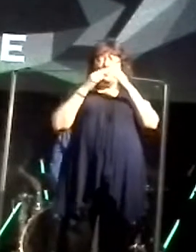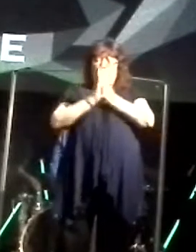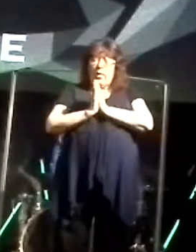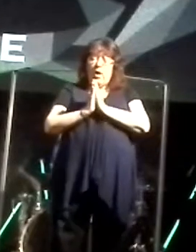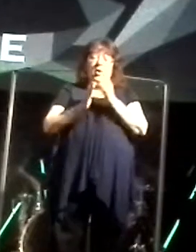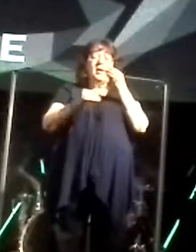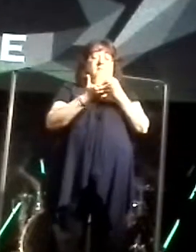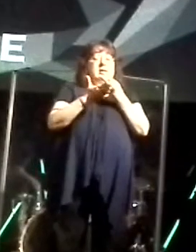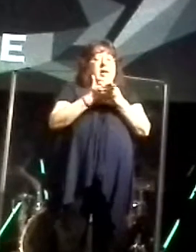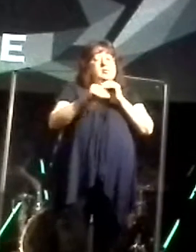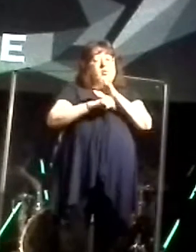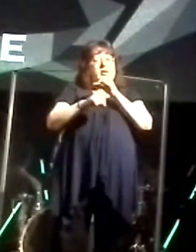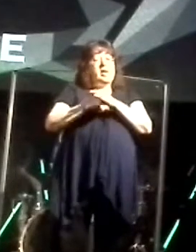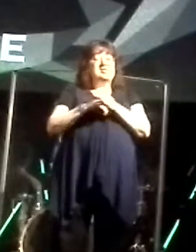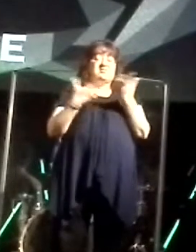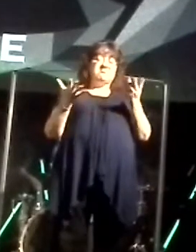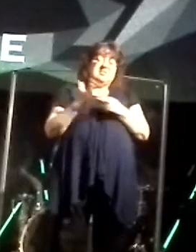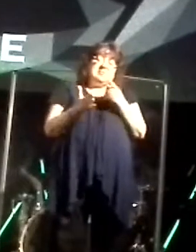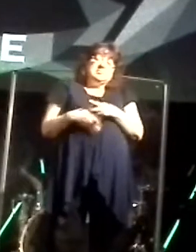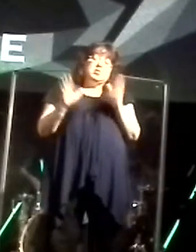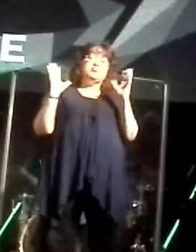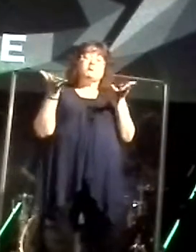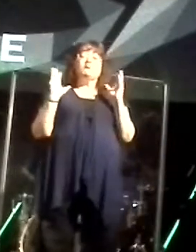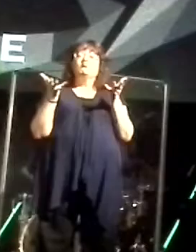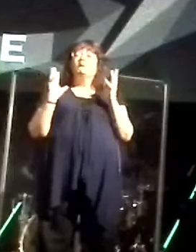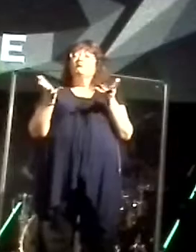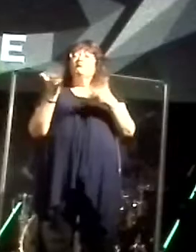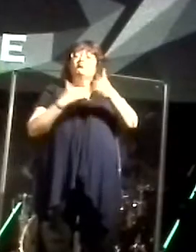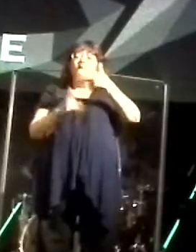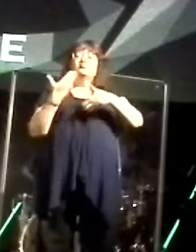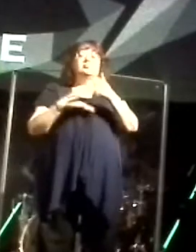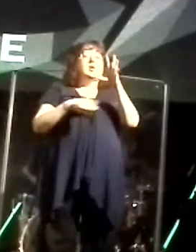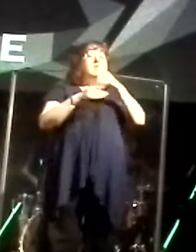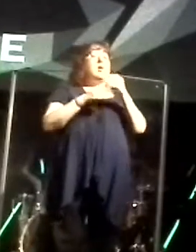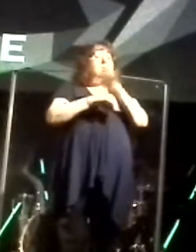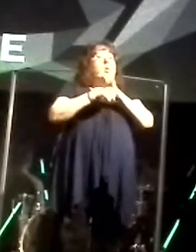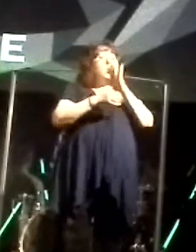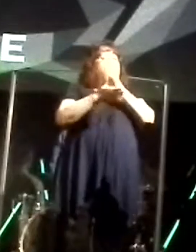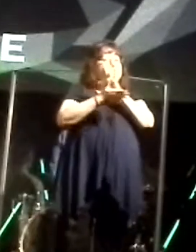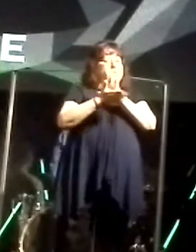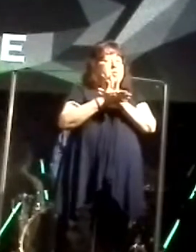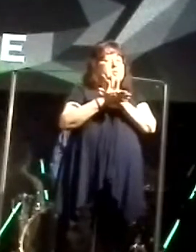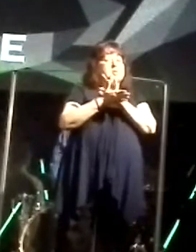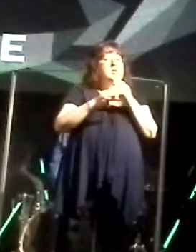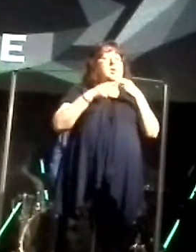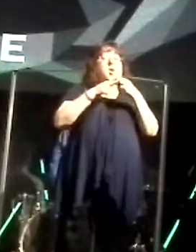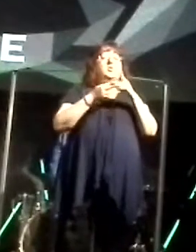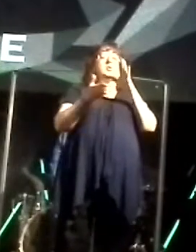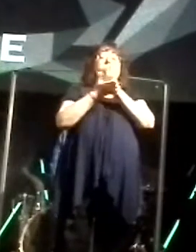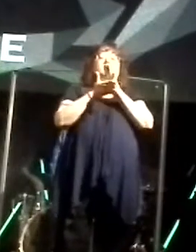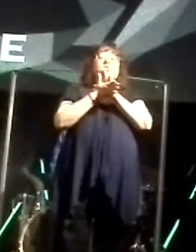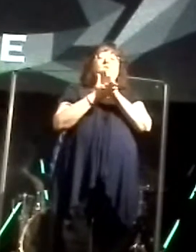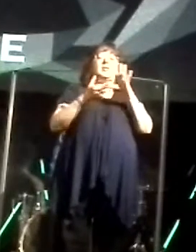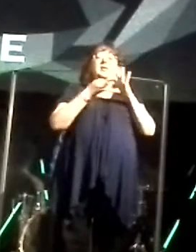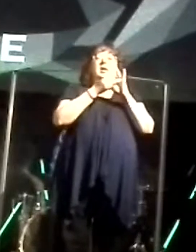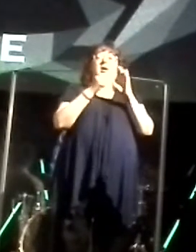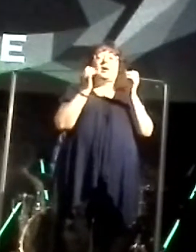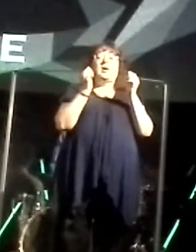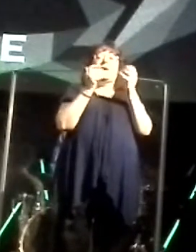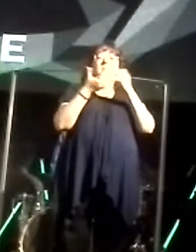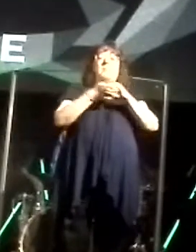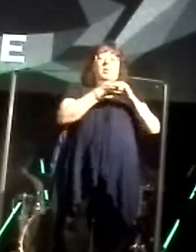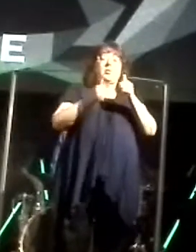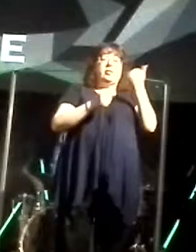and sometimes we just hang out and we just talk. We also are involved in our local schools through this thing called School Connect, and we're partnering with